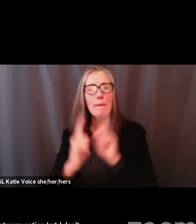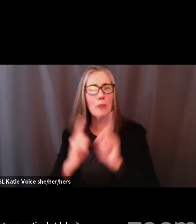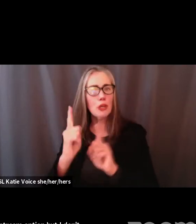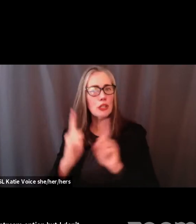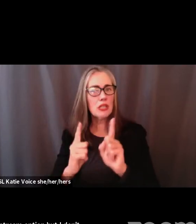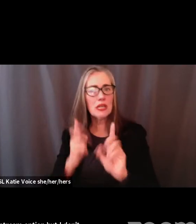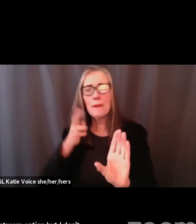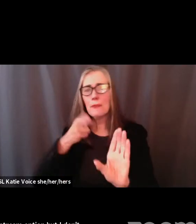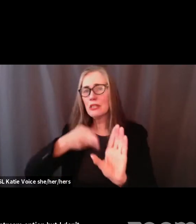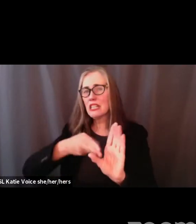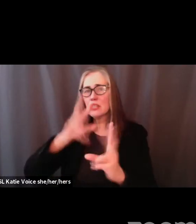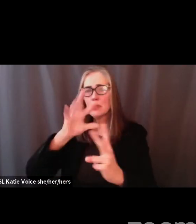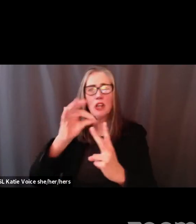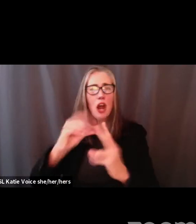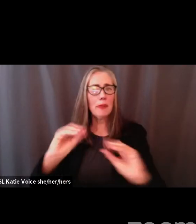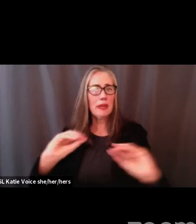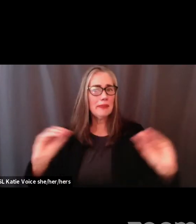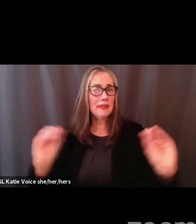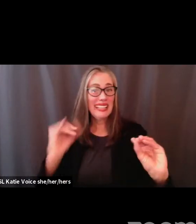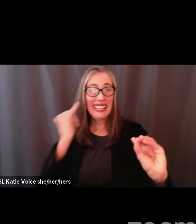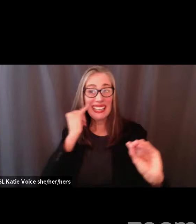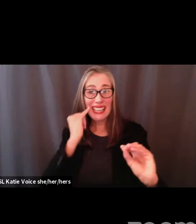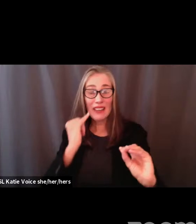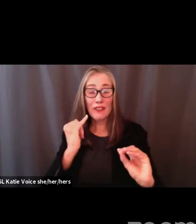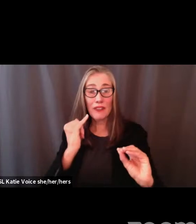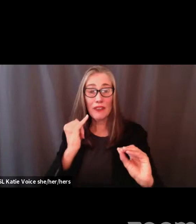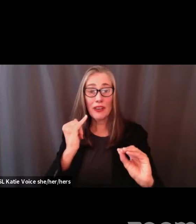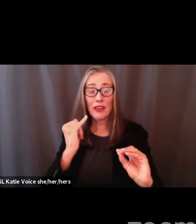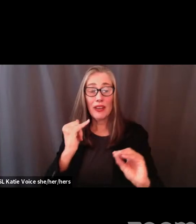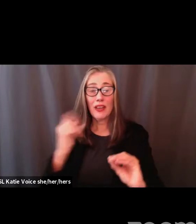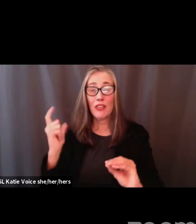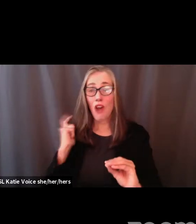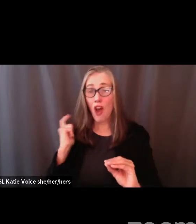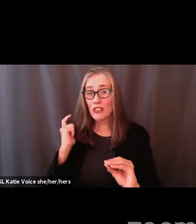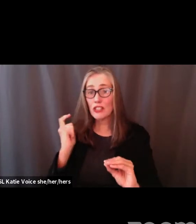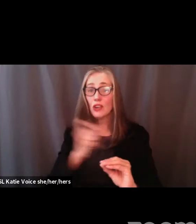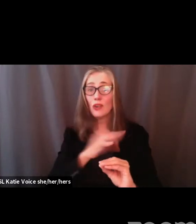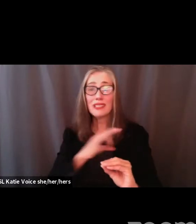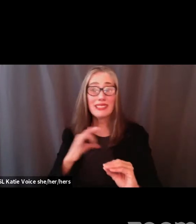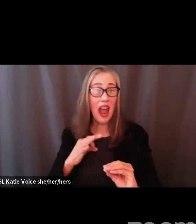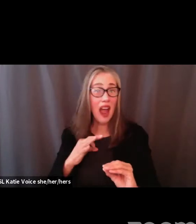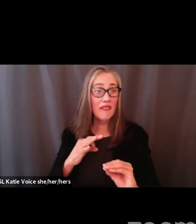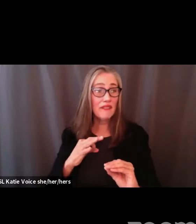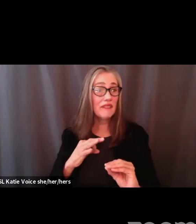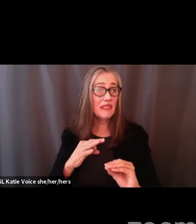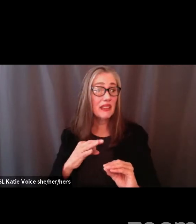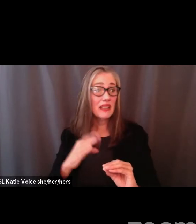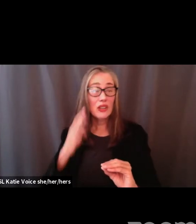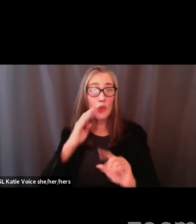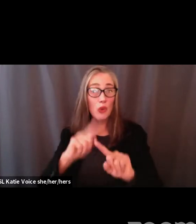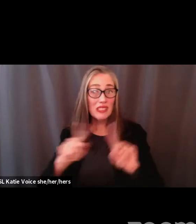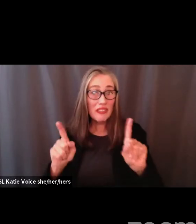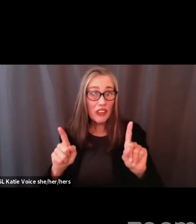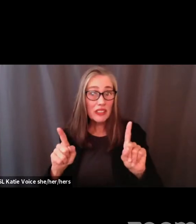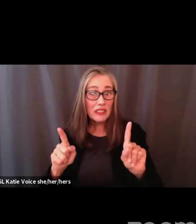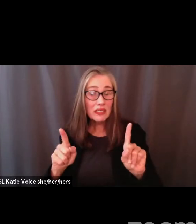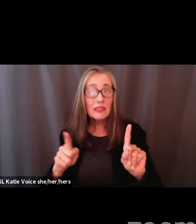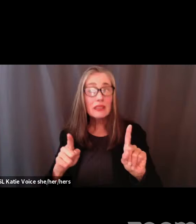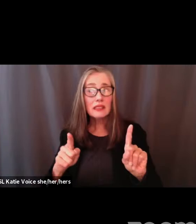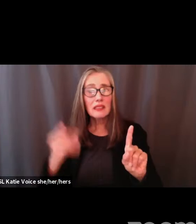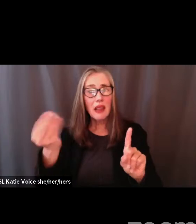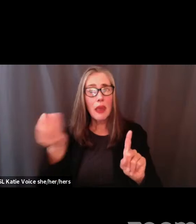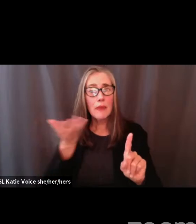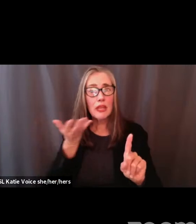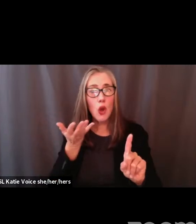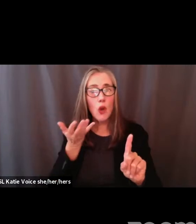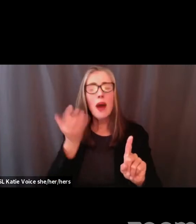If there's anyone among the officers or staff who wants to correct me on that, feel free, but I think it'll be in person plus